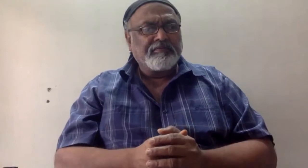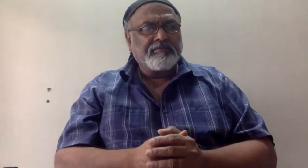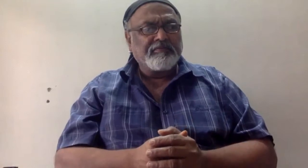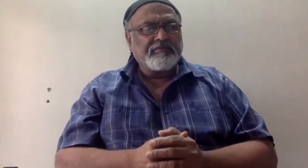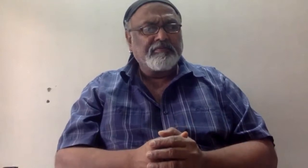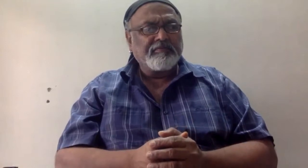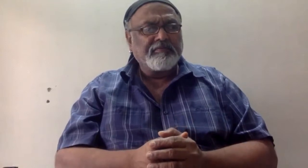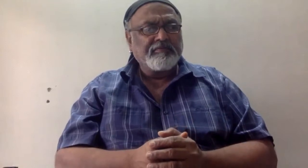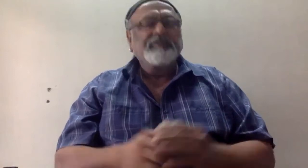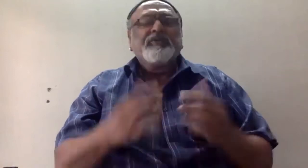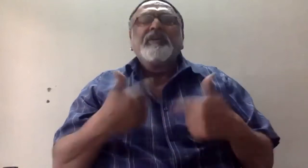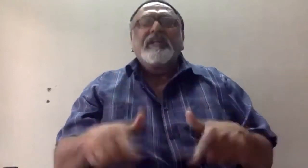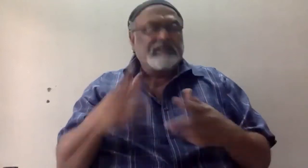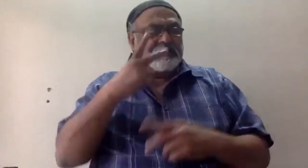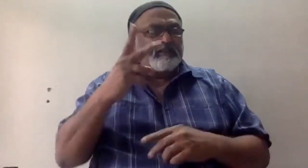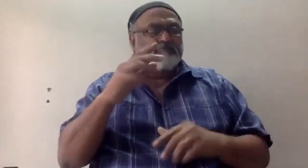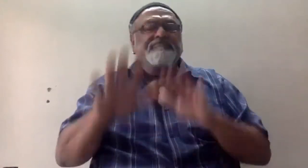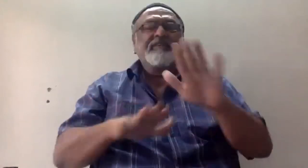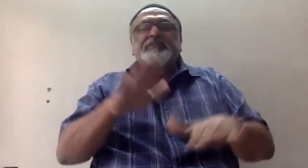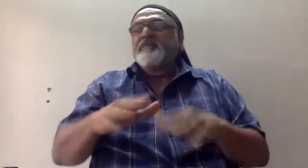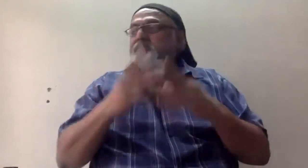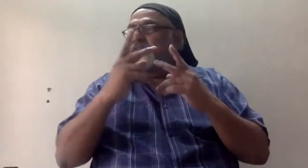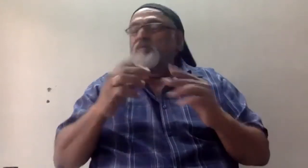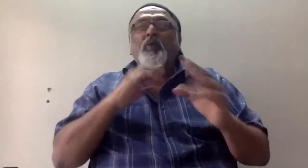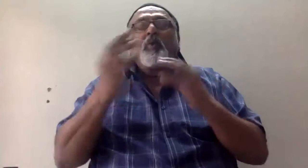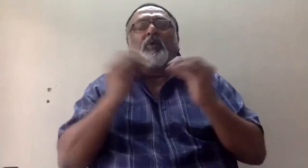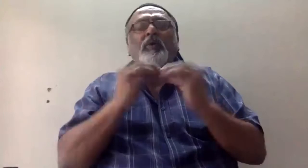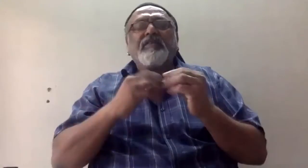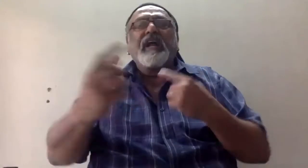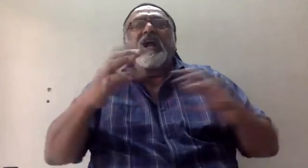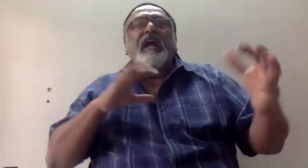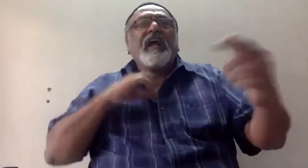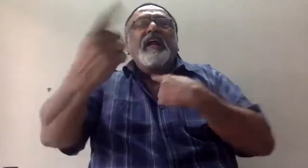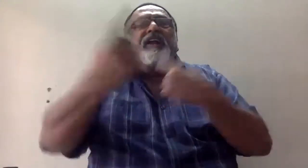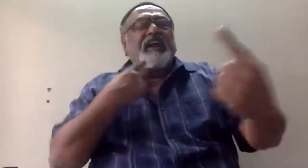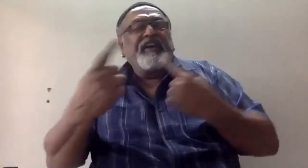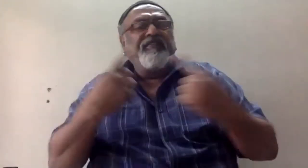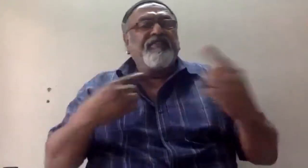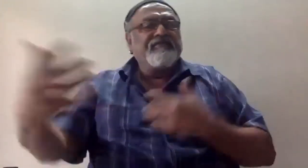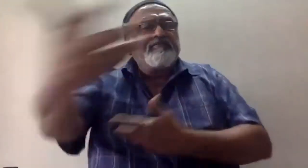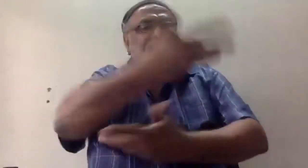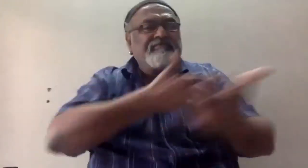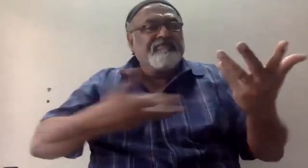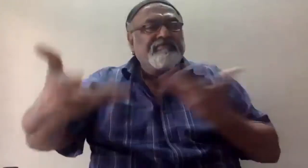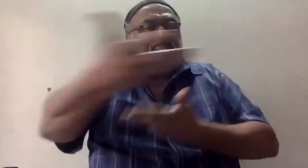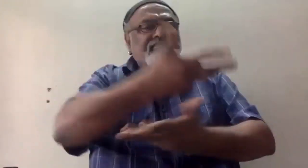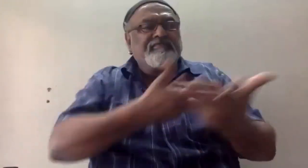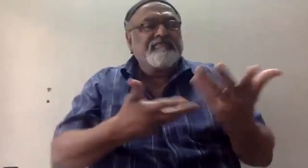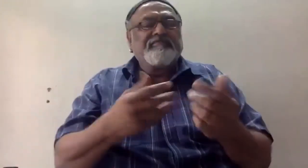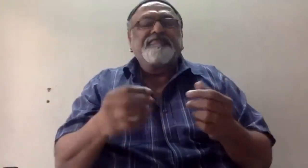then let's continue. I wanted this to be a little more interactive so that I get to know the understanding of